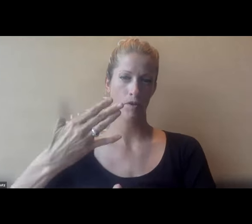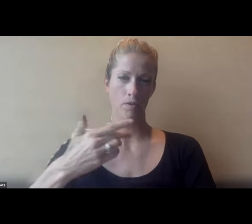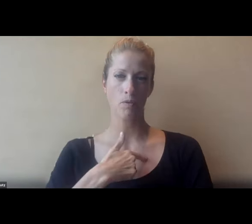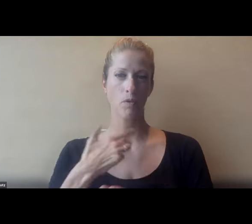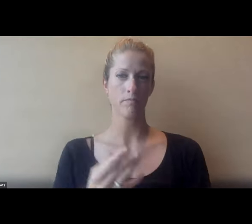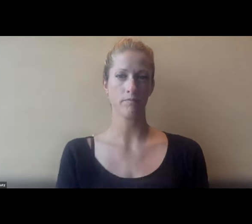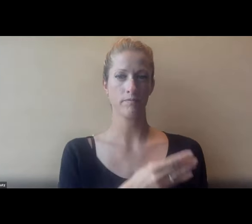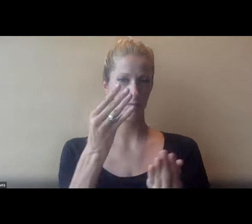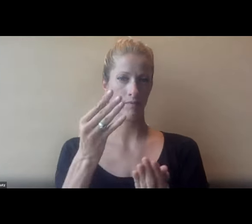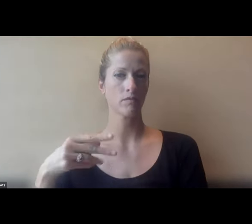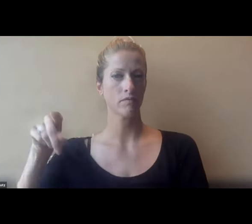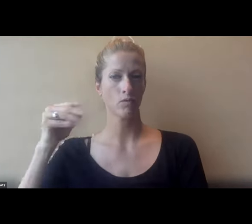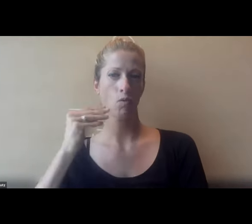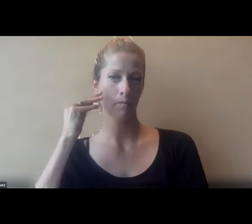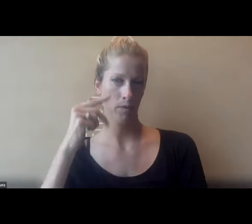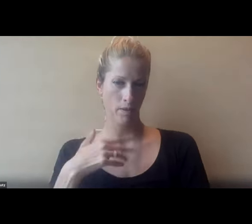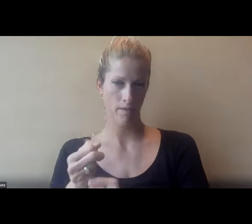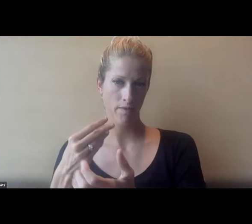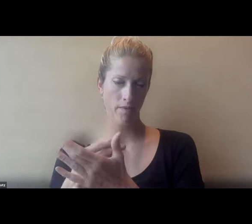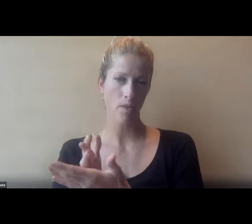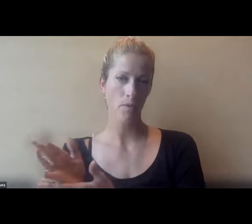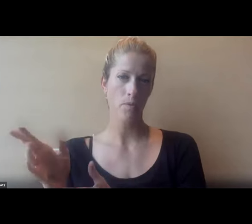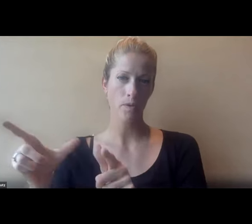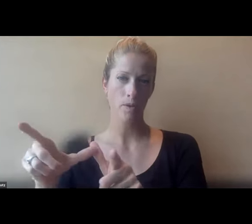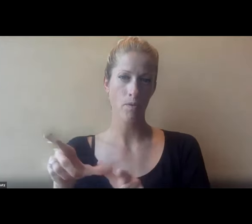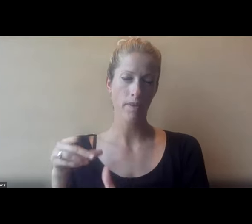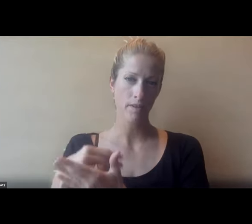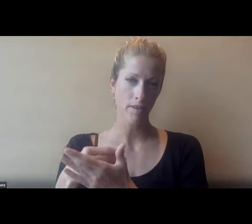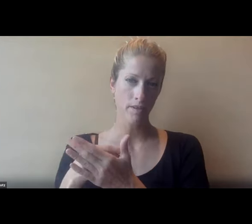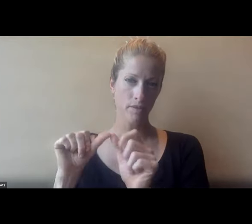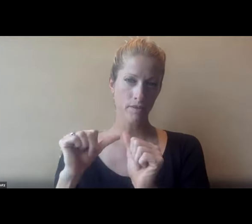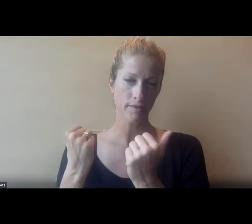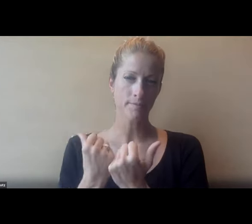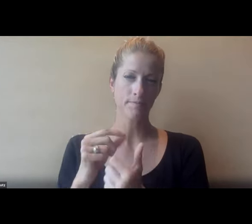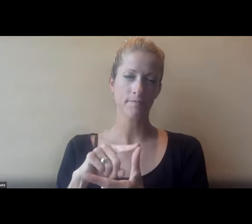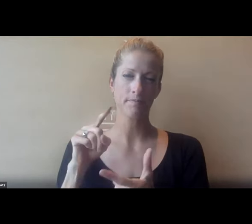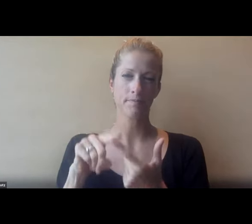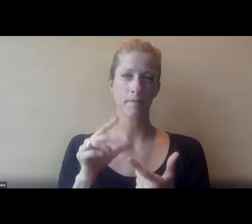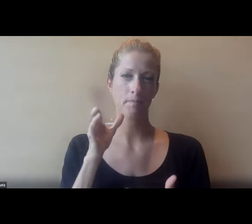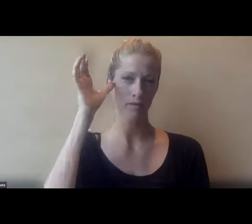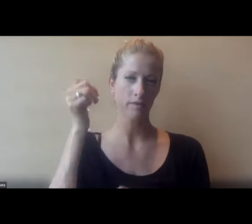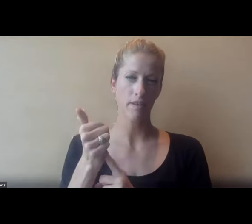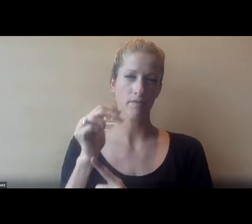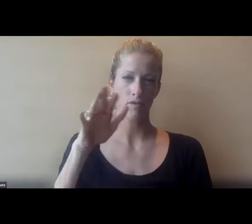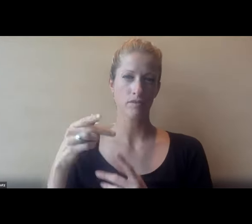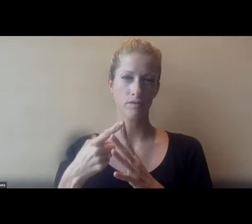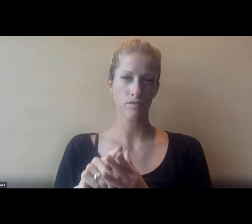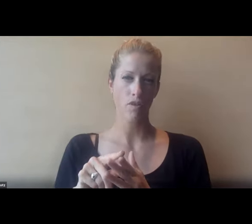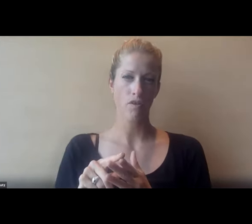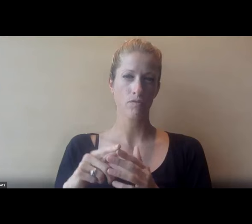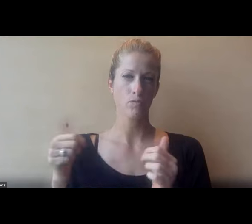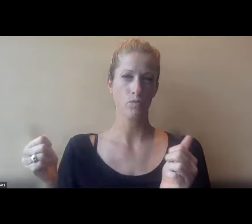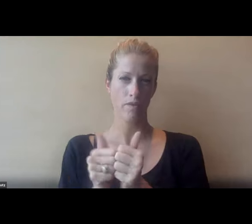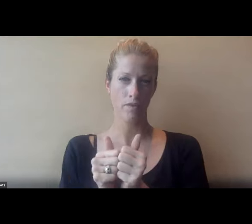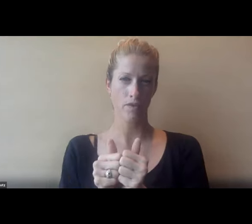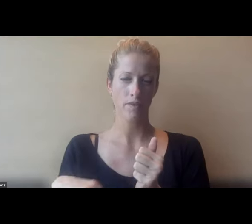home. We got that funded through local funding agencies. So the parent and child start off together.